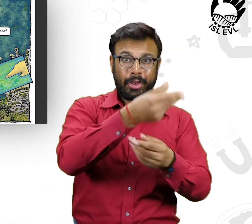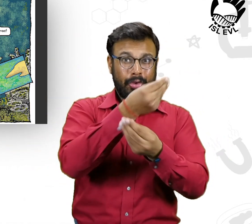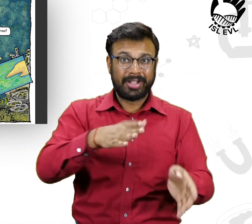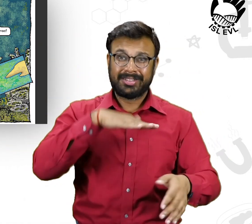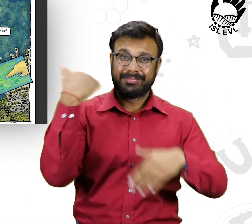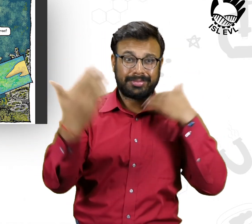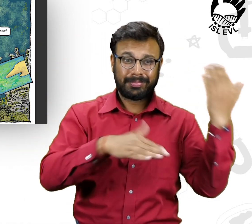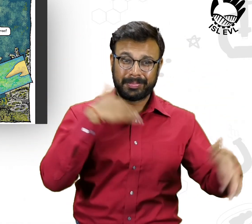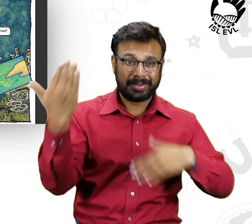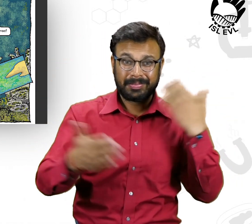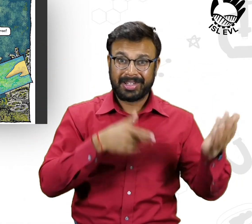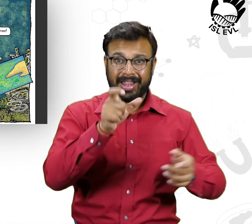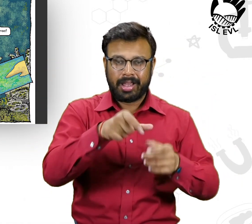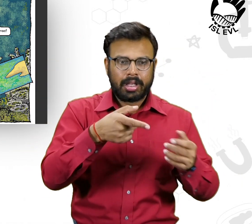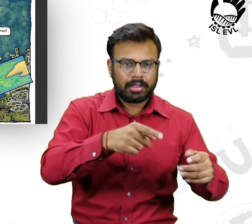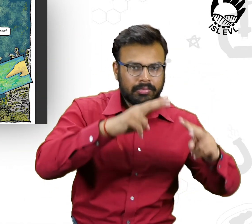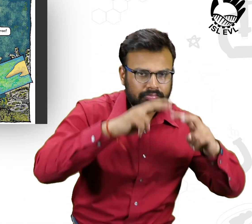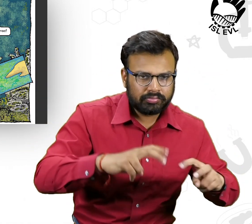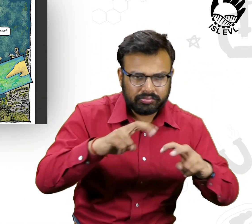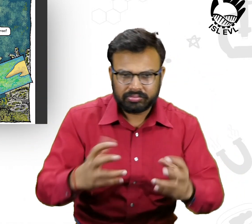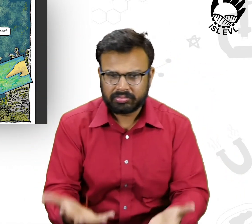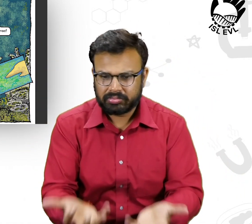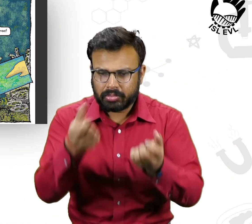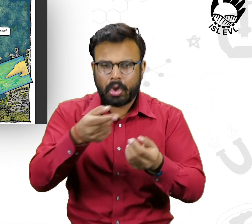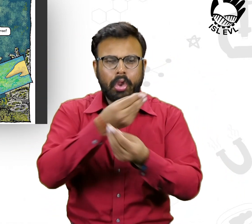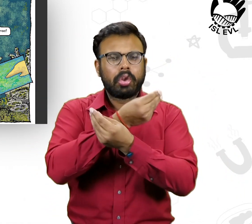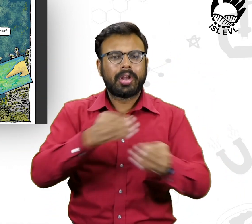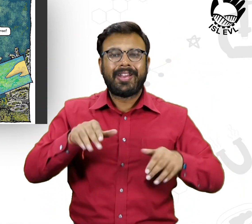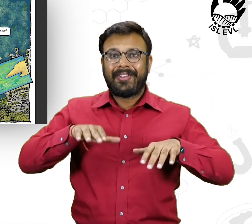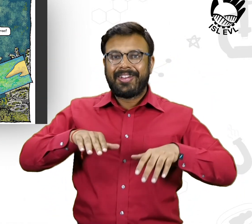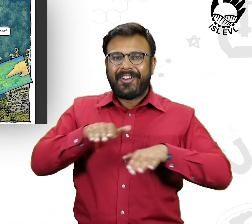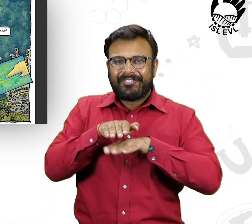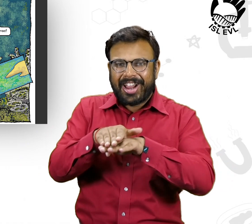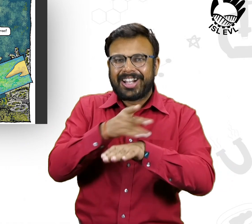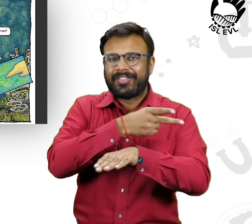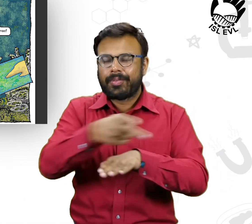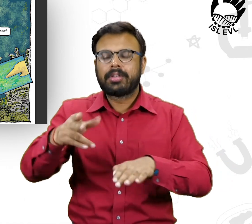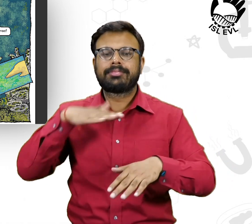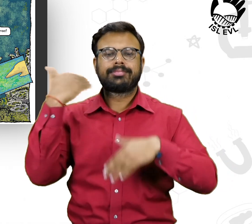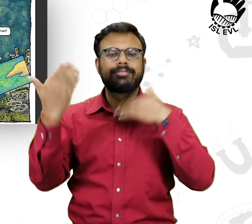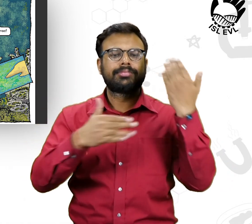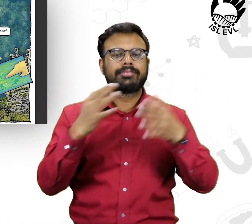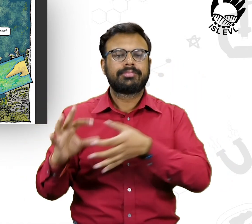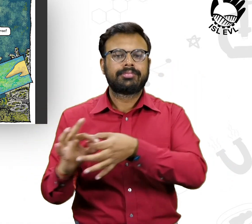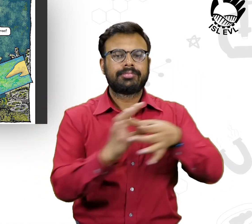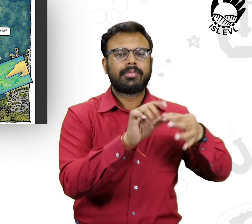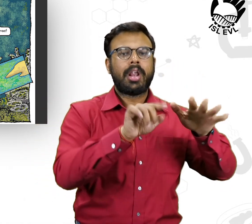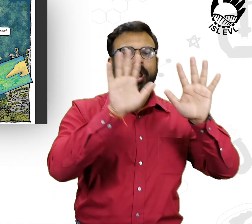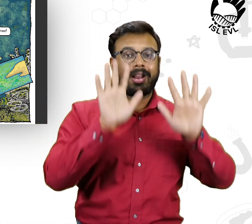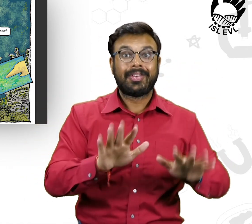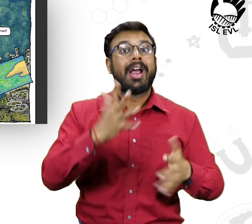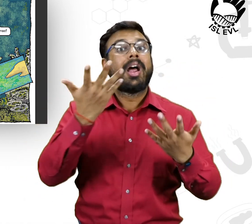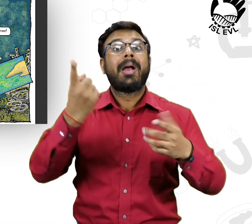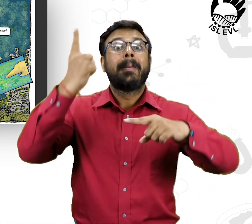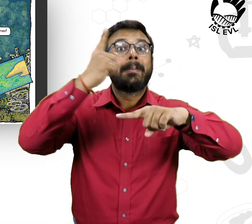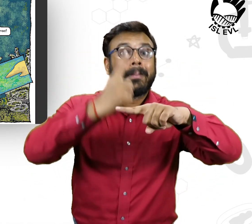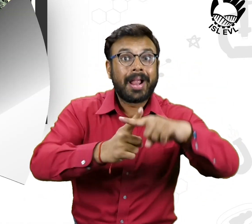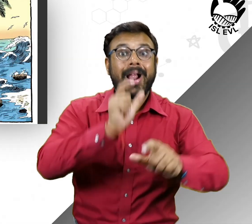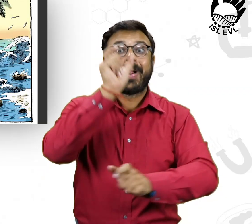Be it because of climate change or overfishing, the coral islands face the danger of collapsing.